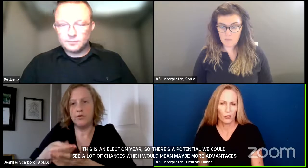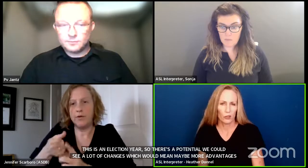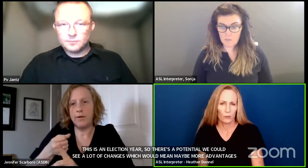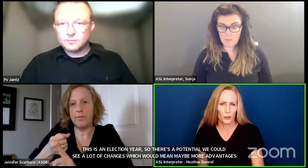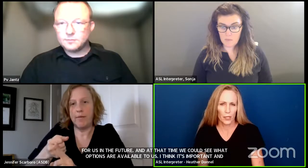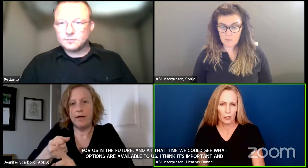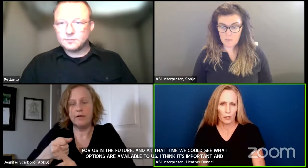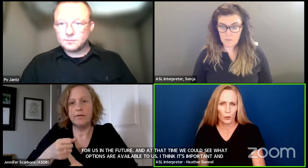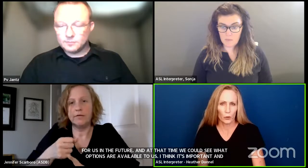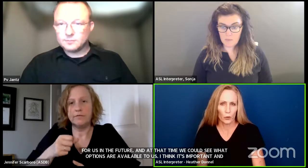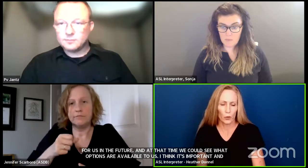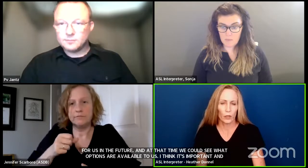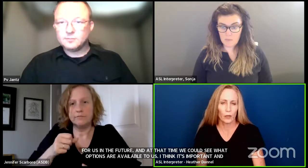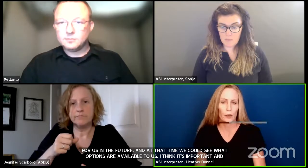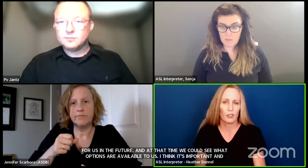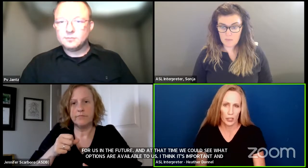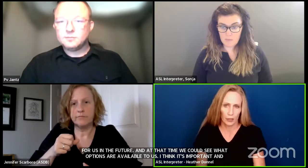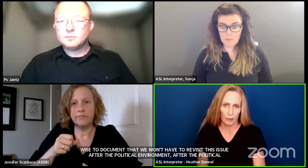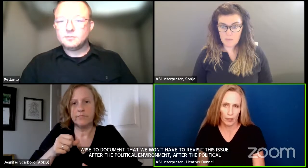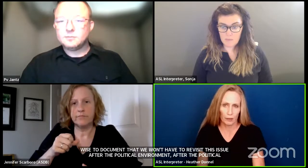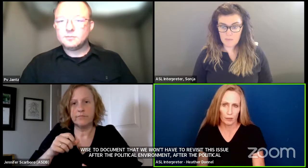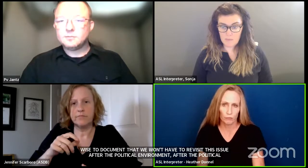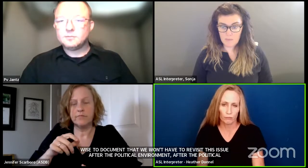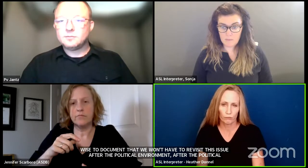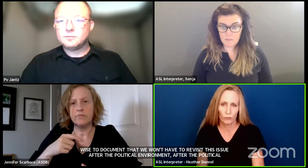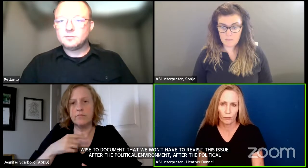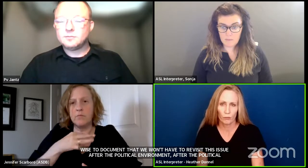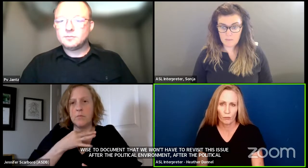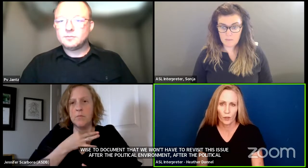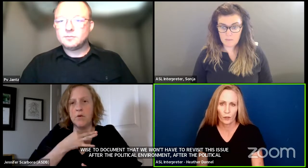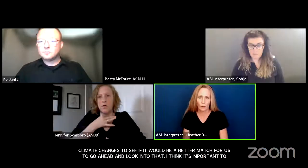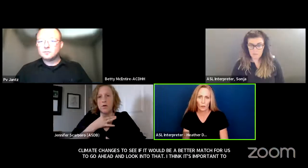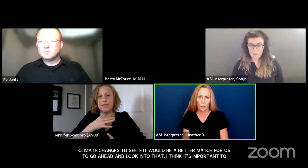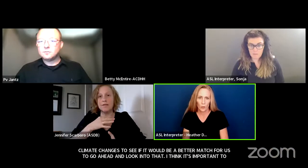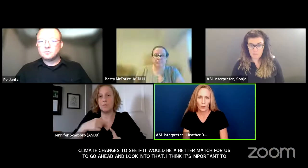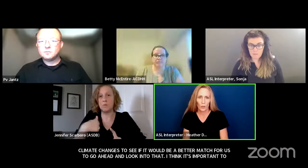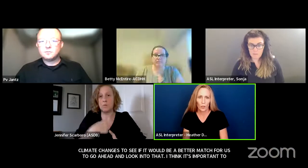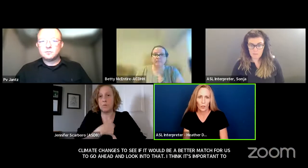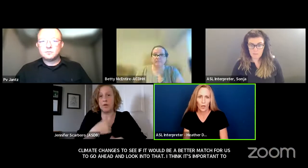My question pertains to the budgetary impact.